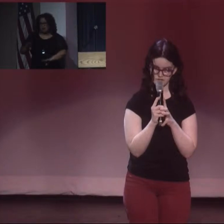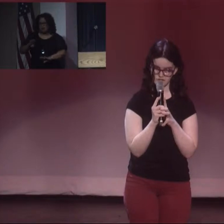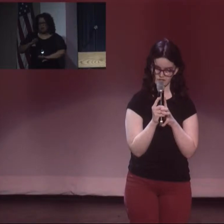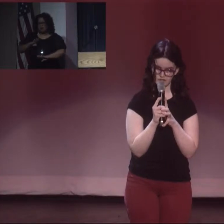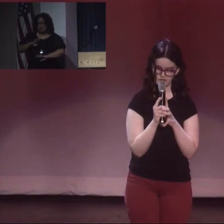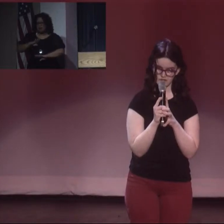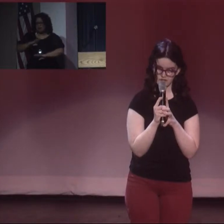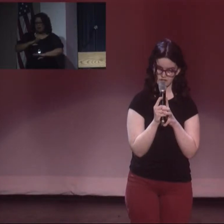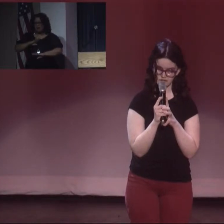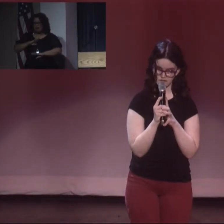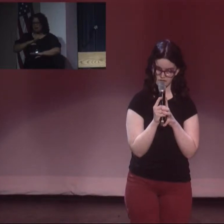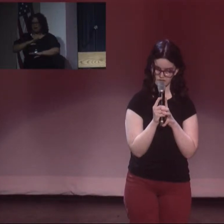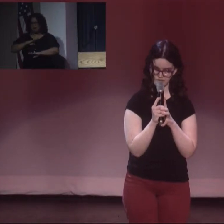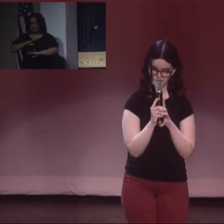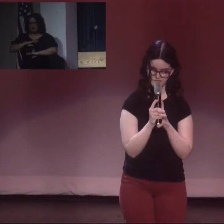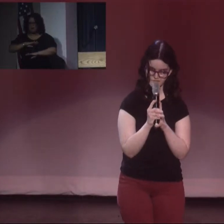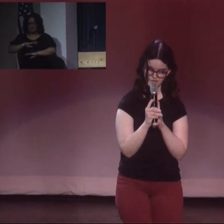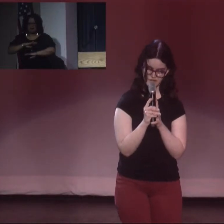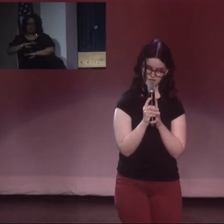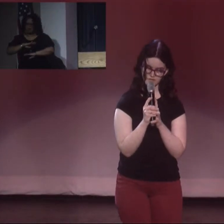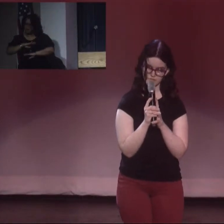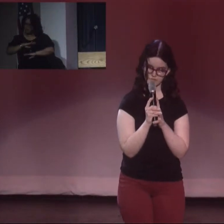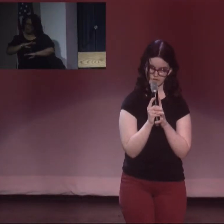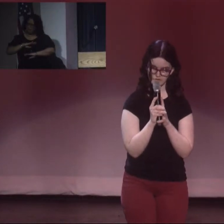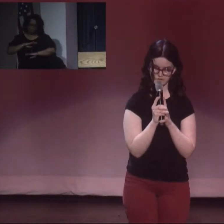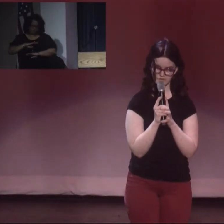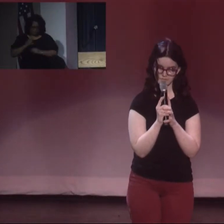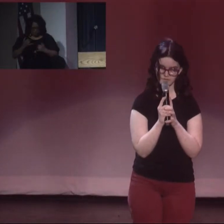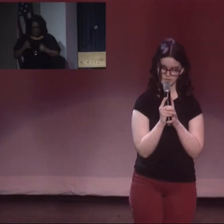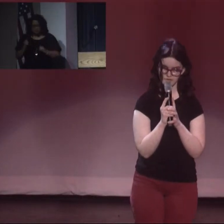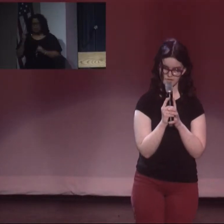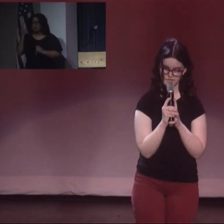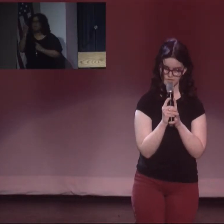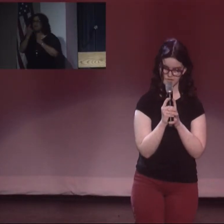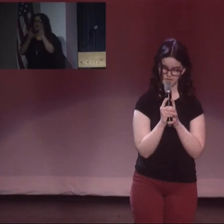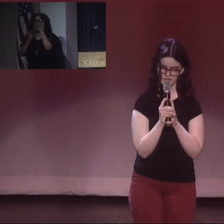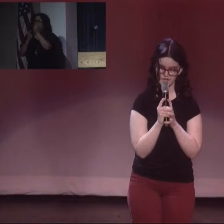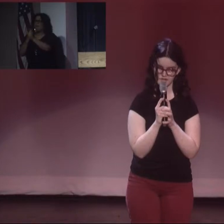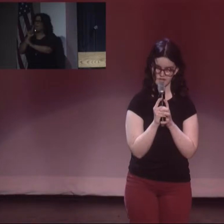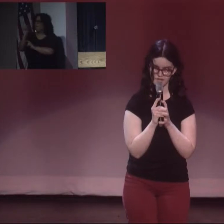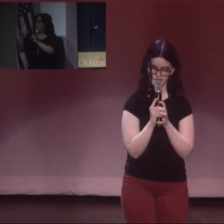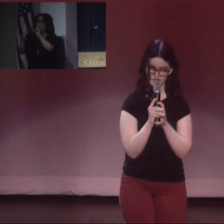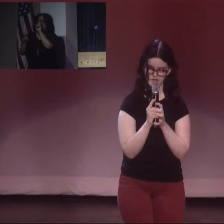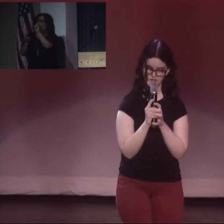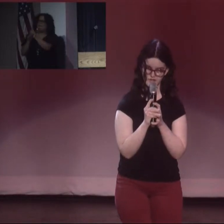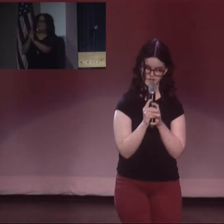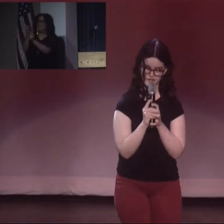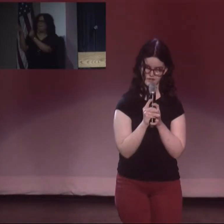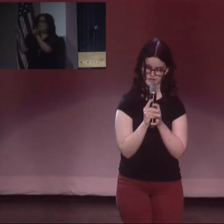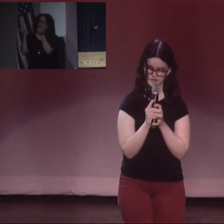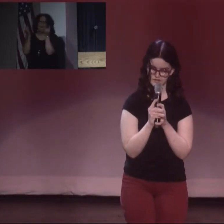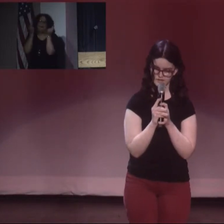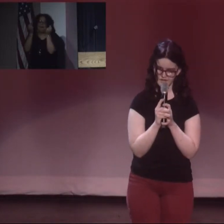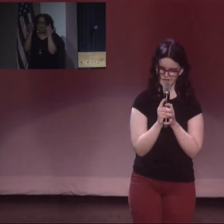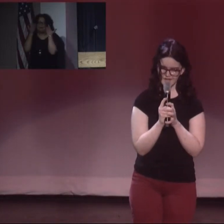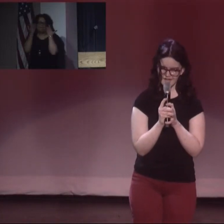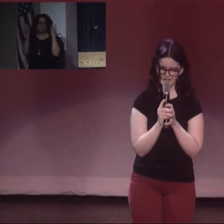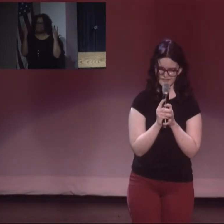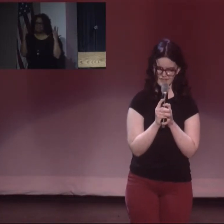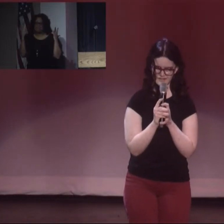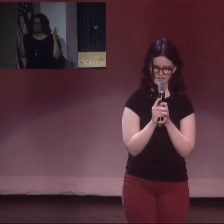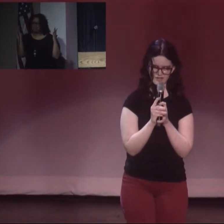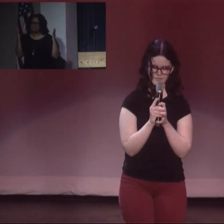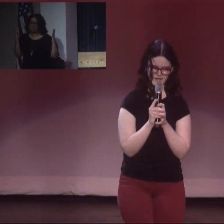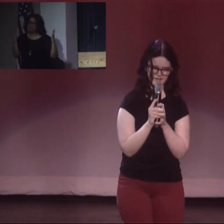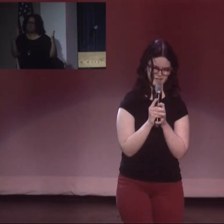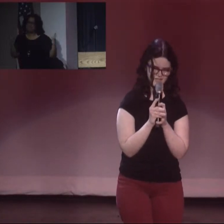be enough? Or would I still be wondering? Would I still be wondering? Oh, if